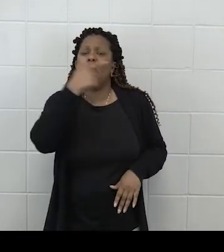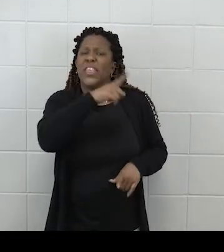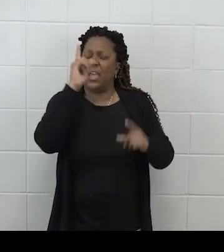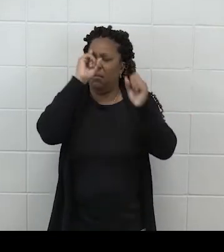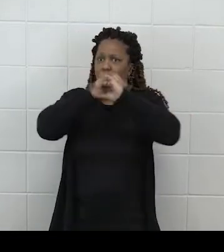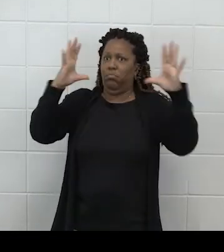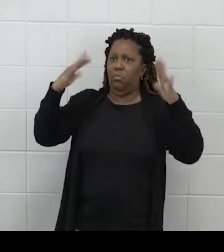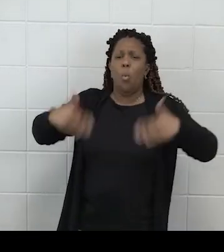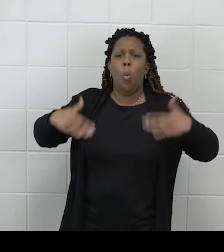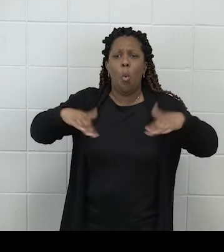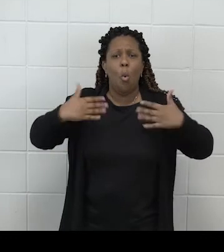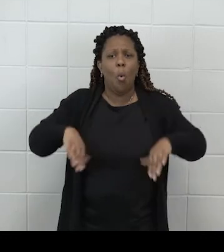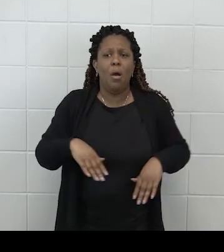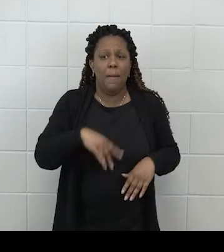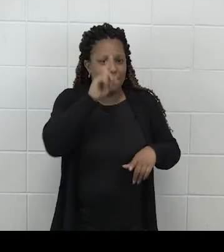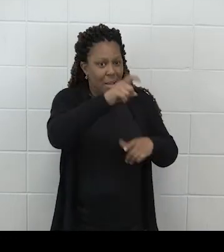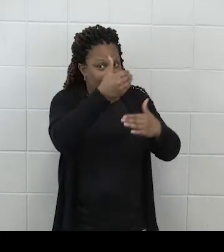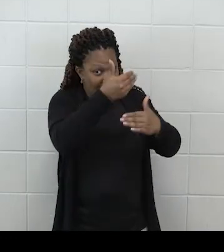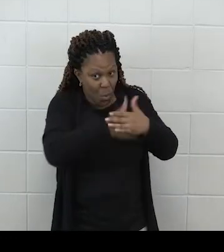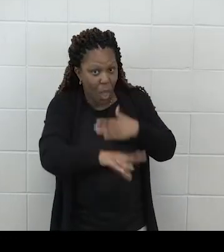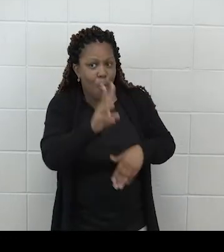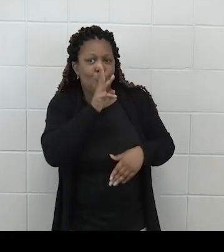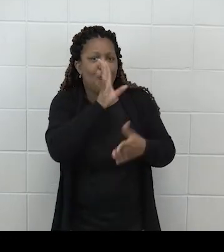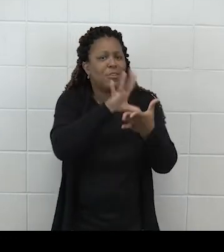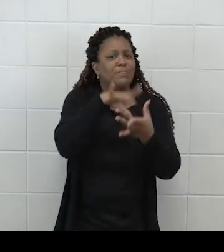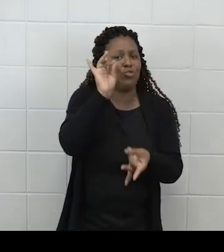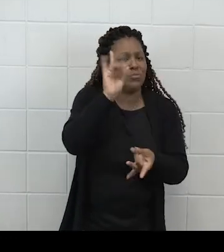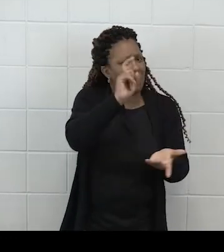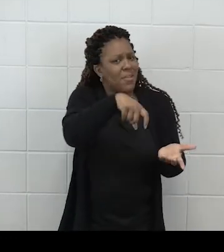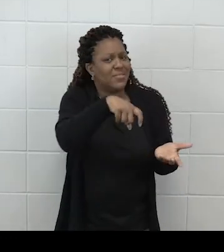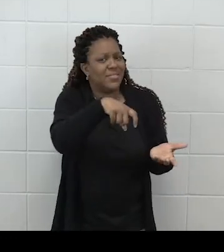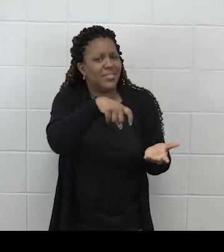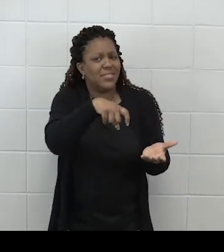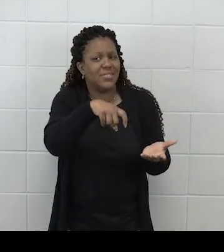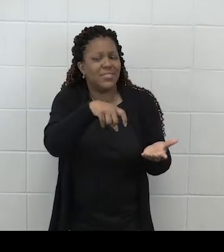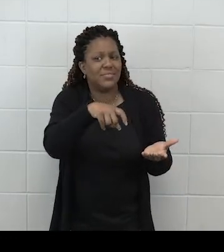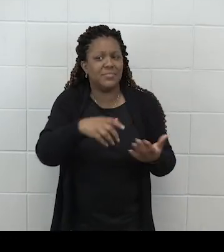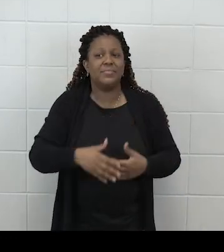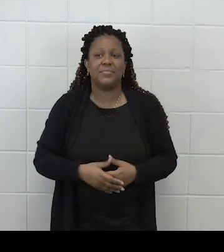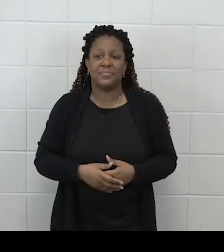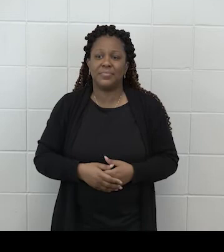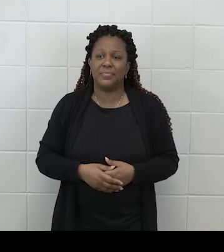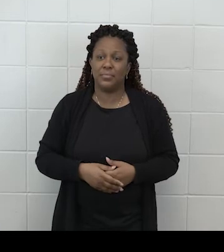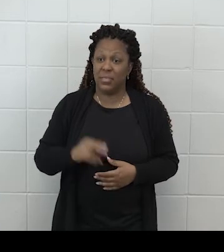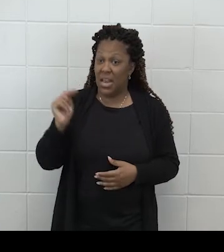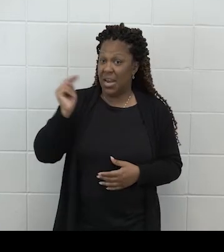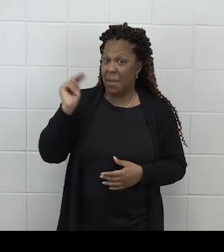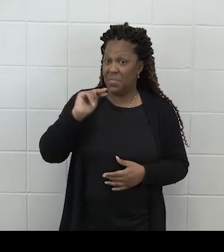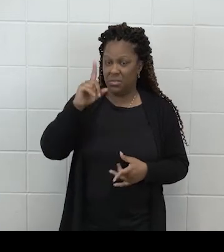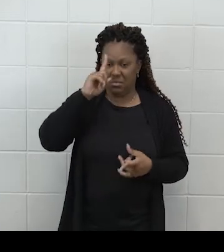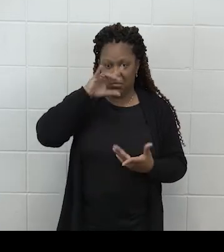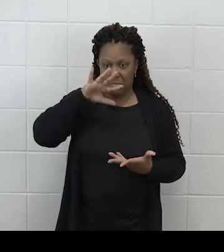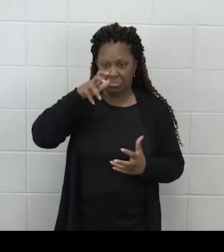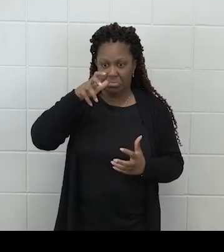of water and spirit. Now, this was mind-blowing to Nicodemus on a couple of levels because he understood